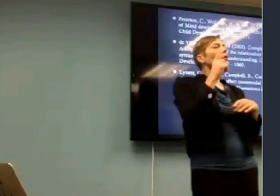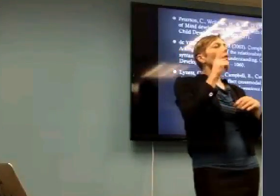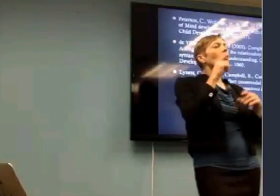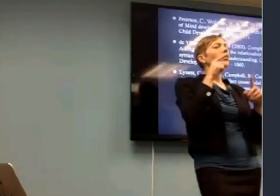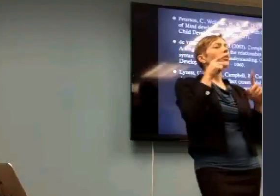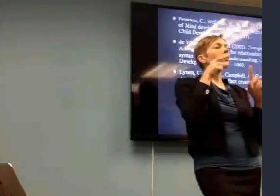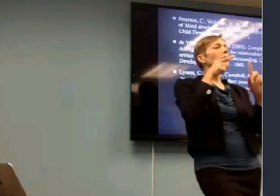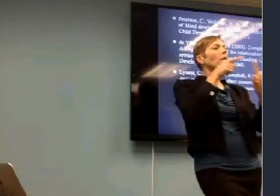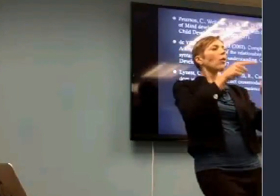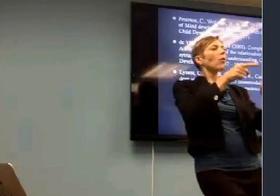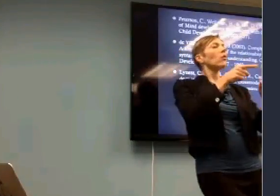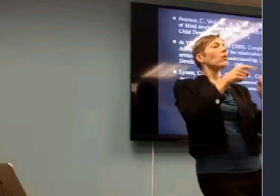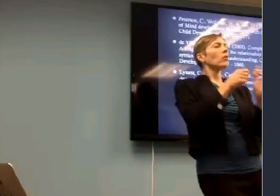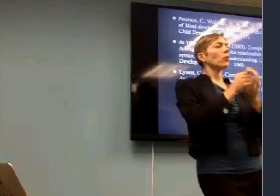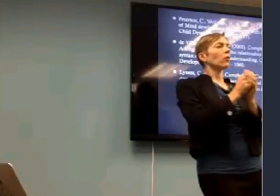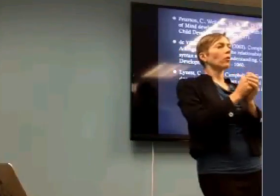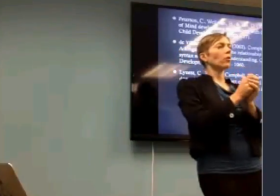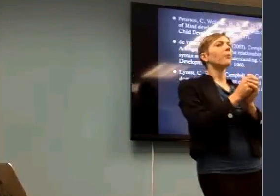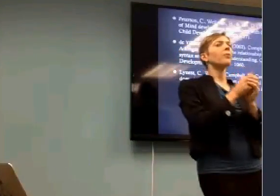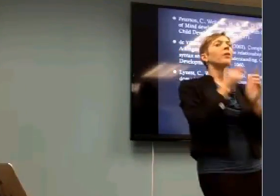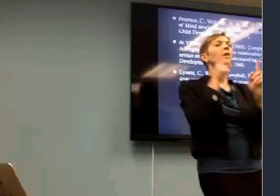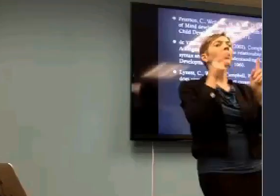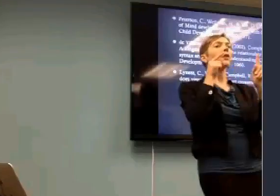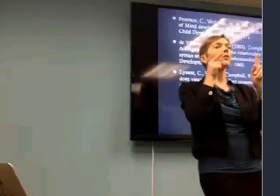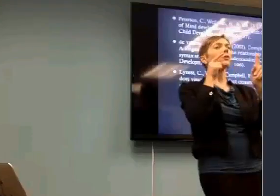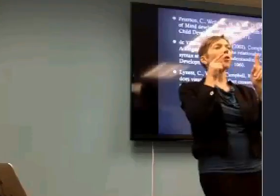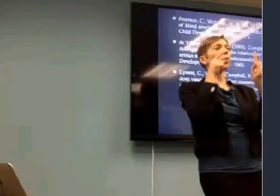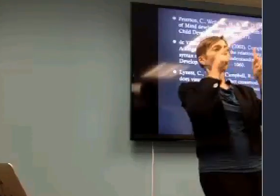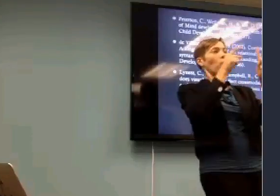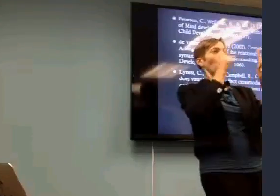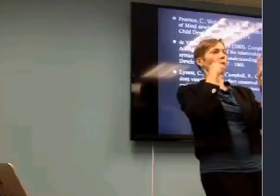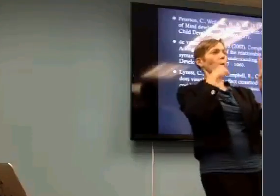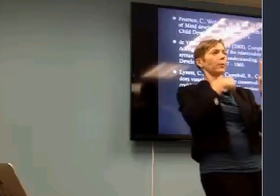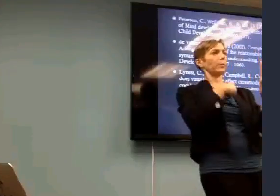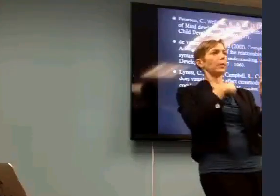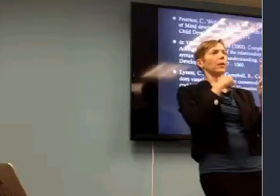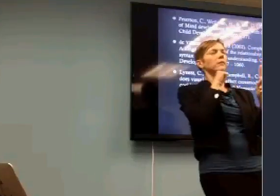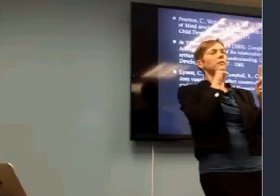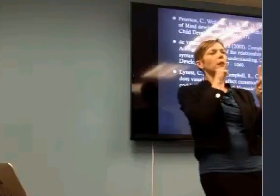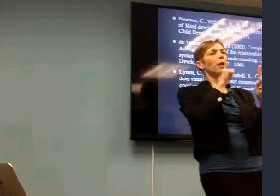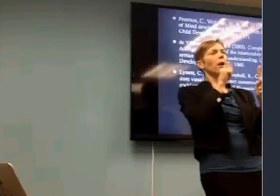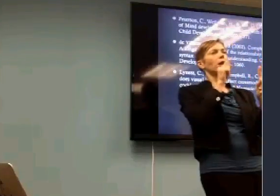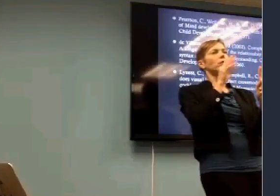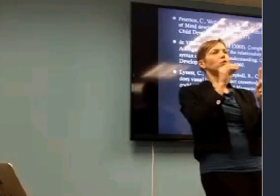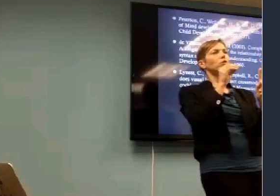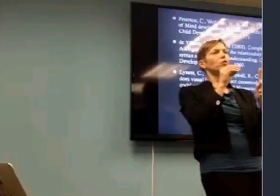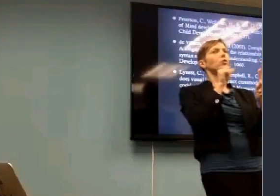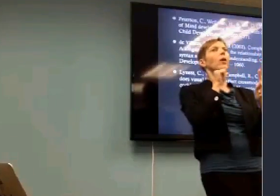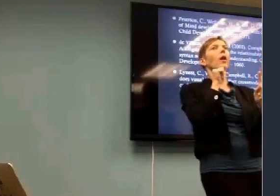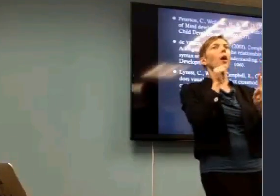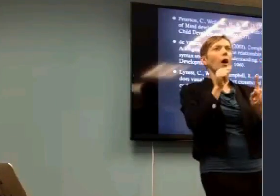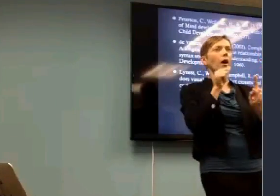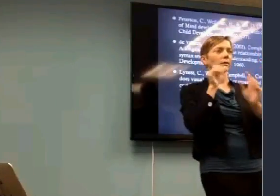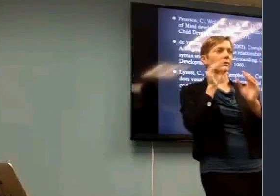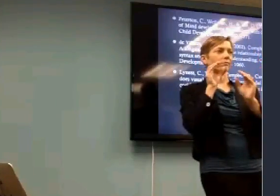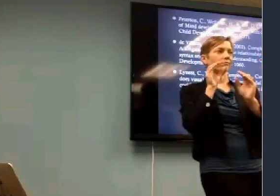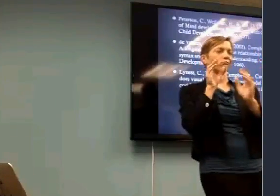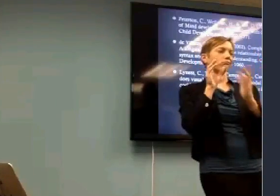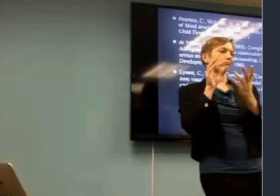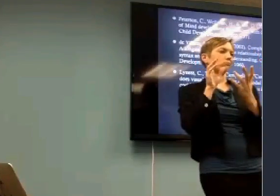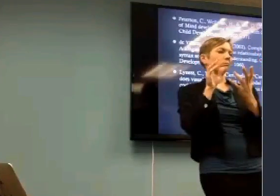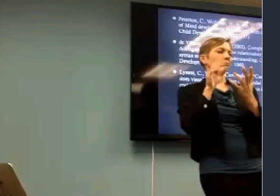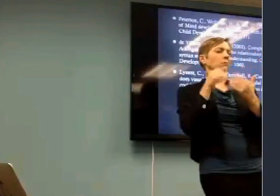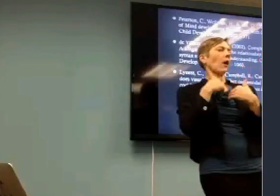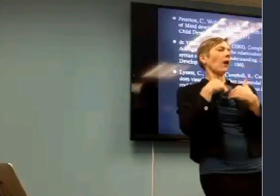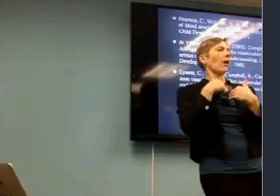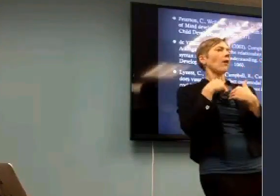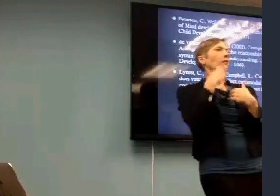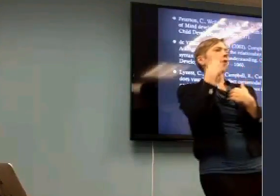cognitive domains. And that early language exposure seems to be key. So again, my goal is not to